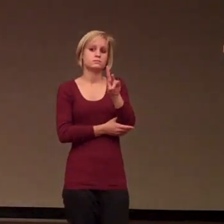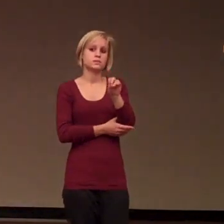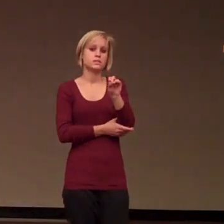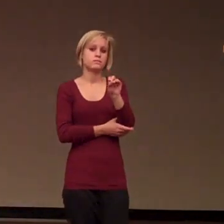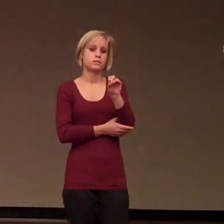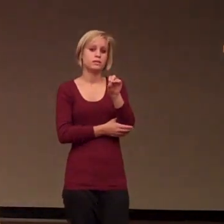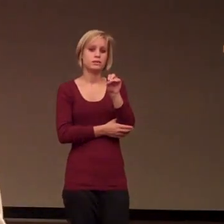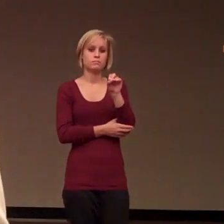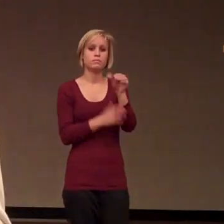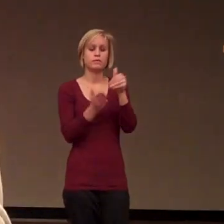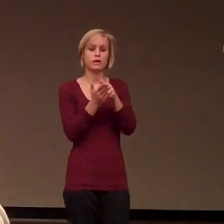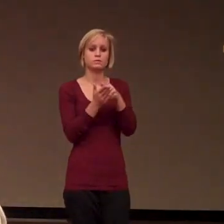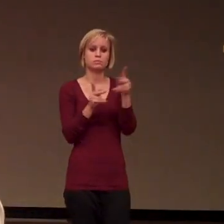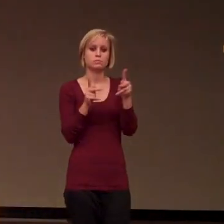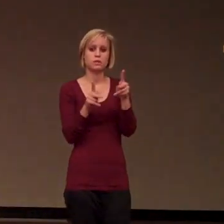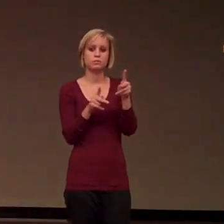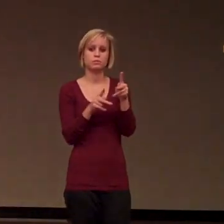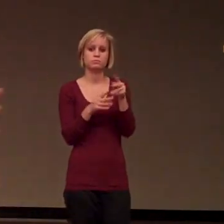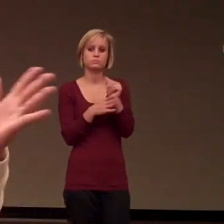Okay?